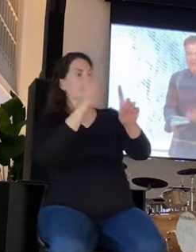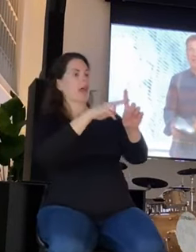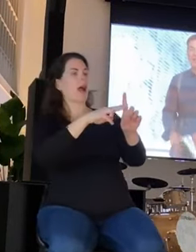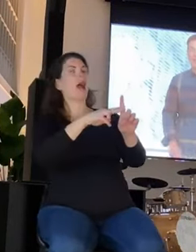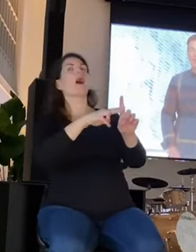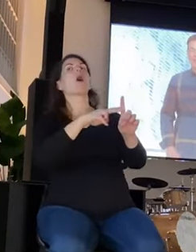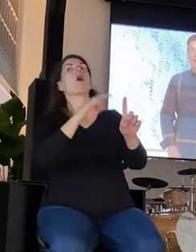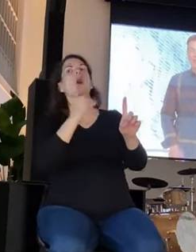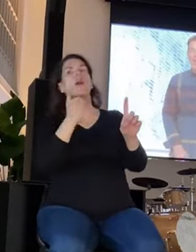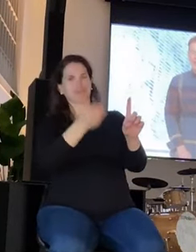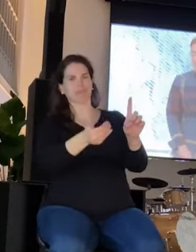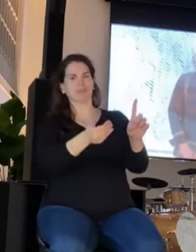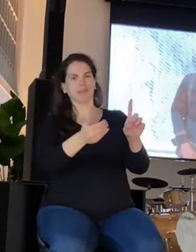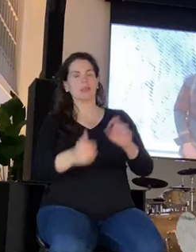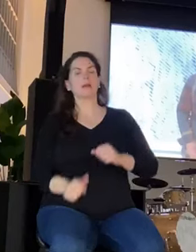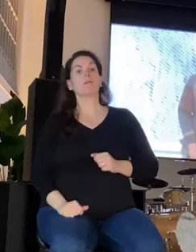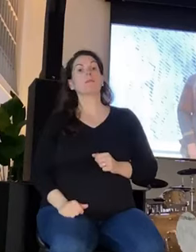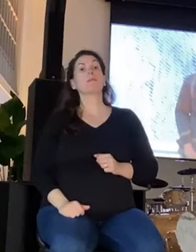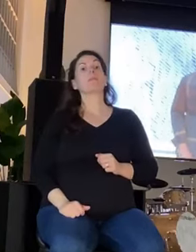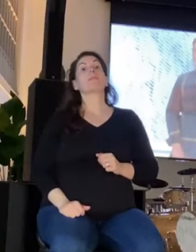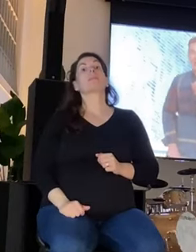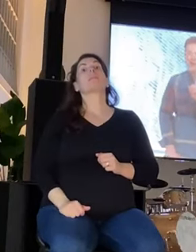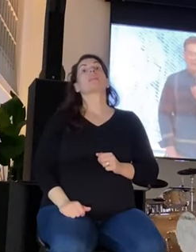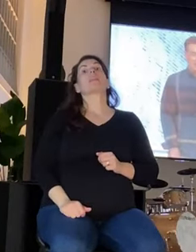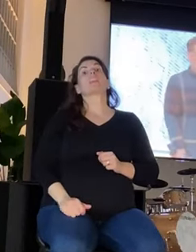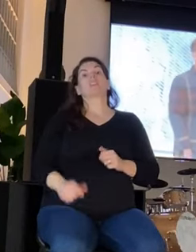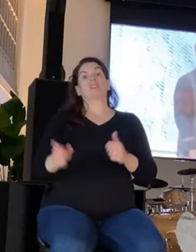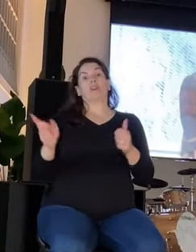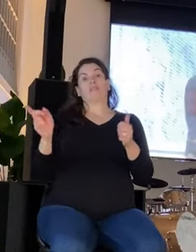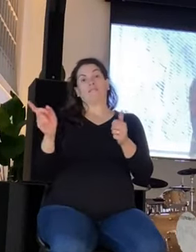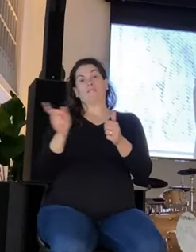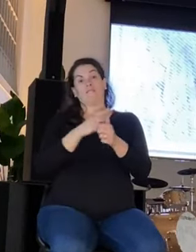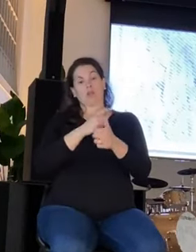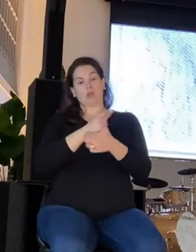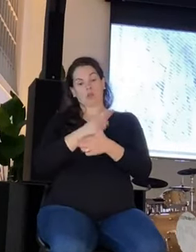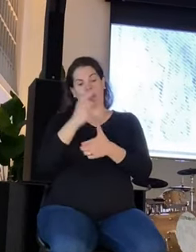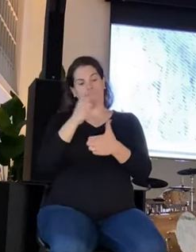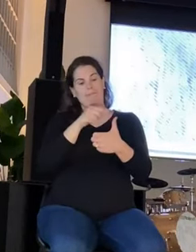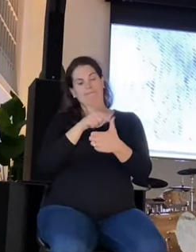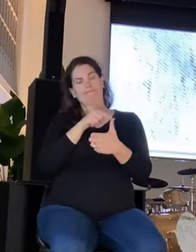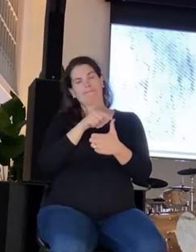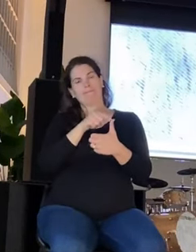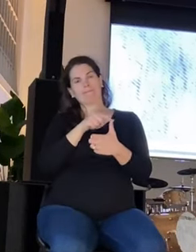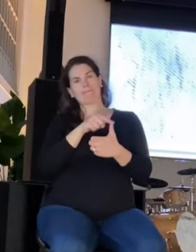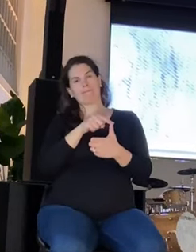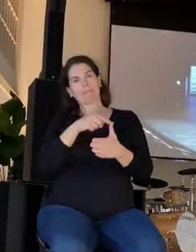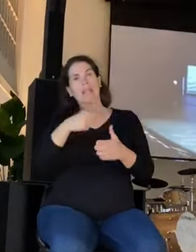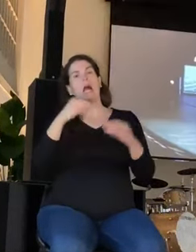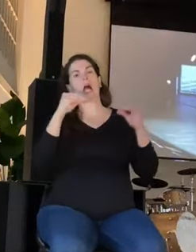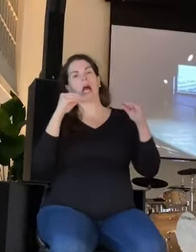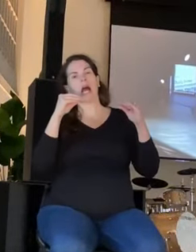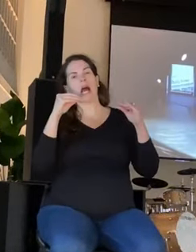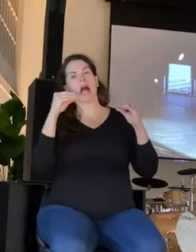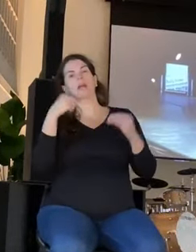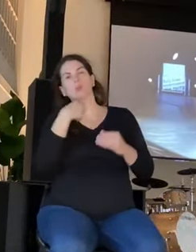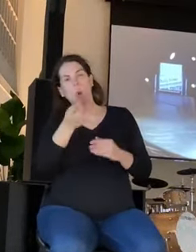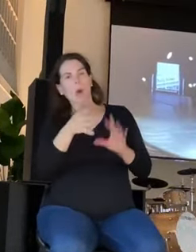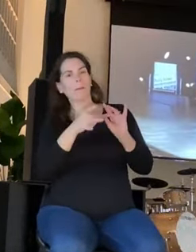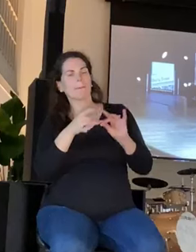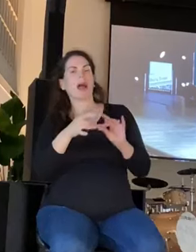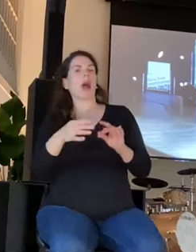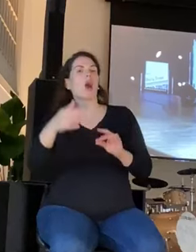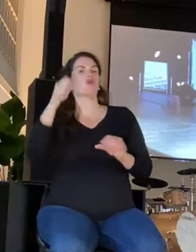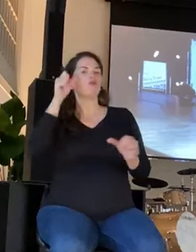for us to live. Now, if you were with us week one when we kicked off the series, I told you about Julie's mountain biking accident